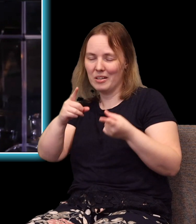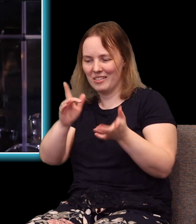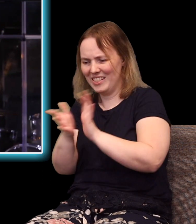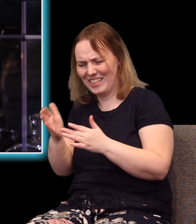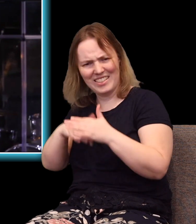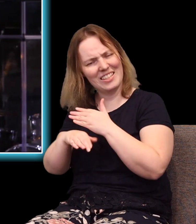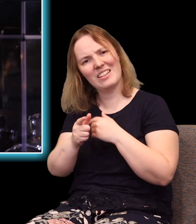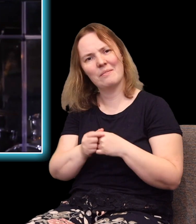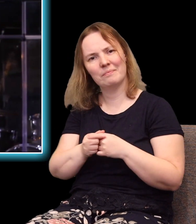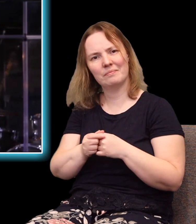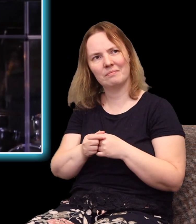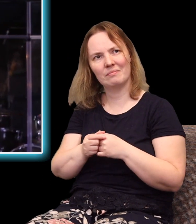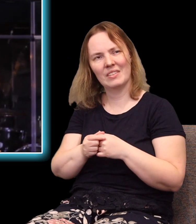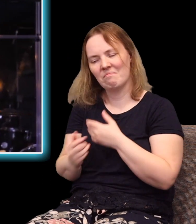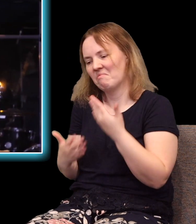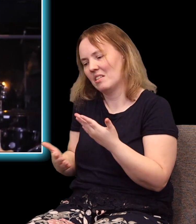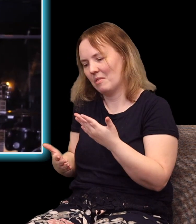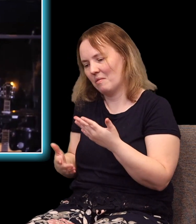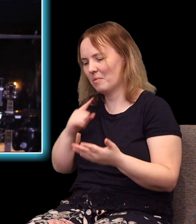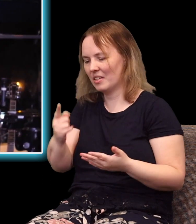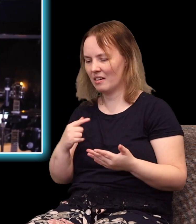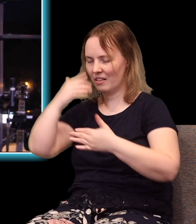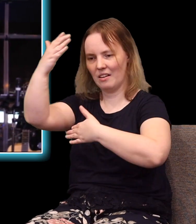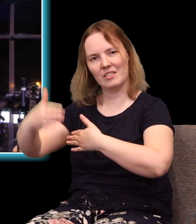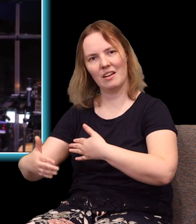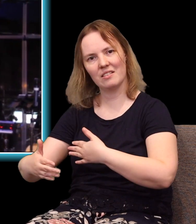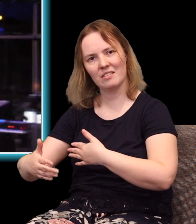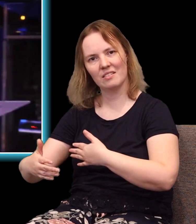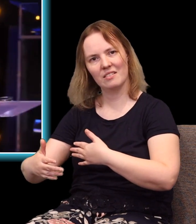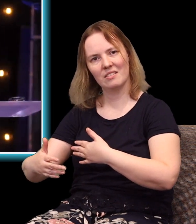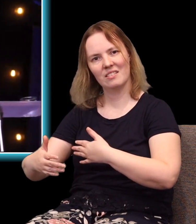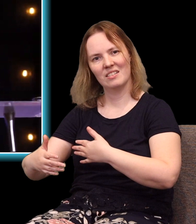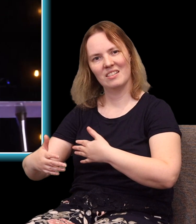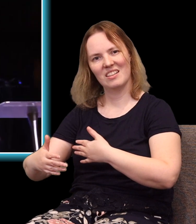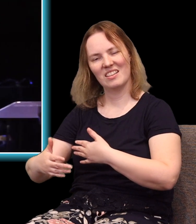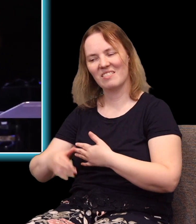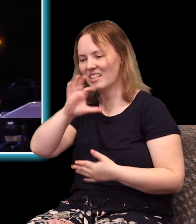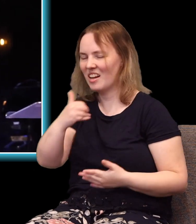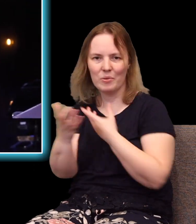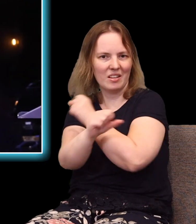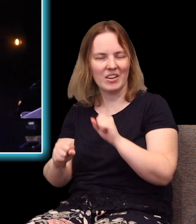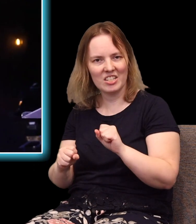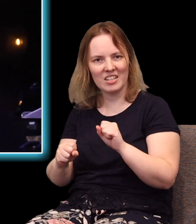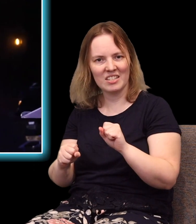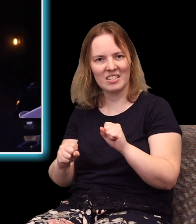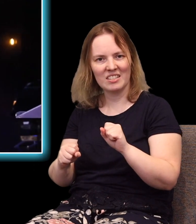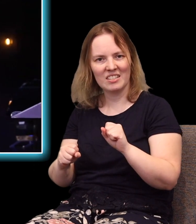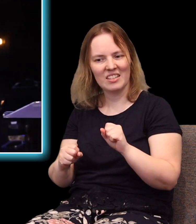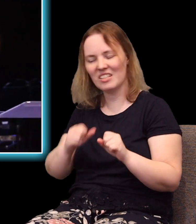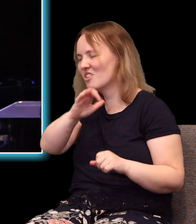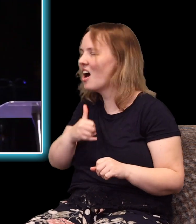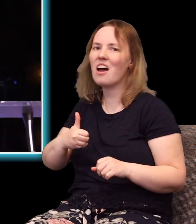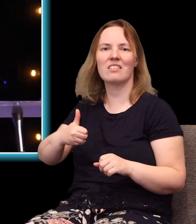them. Right? So regardless of what we're saying on the outside, regardless of some of the things that we conform to on the outside, that's not what salvation is